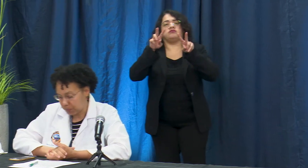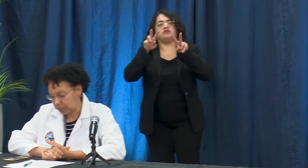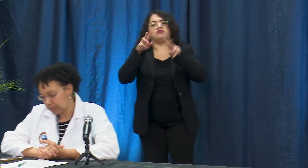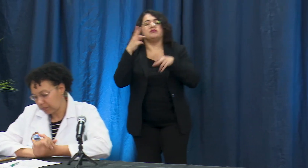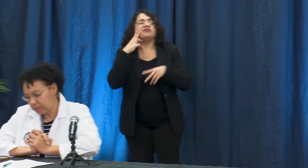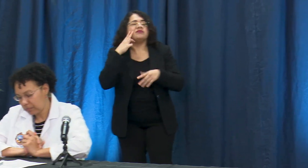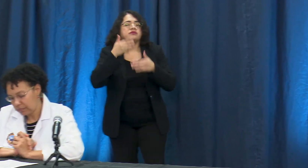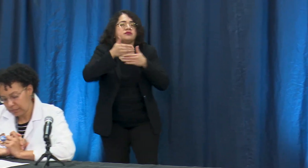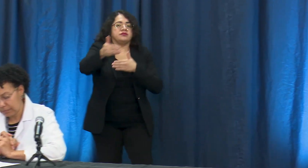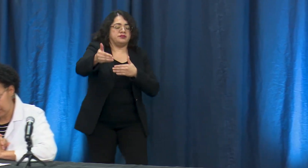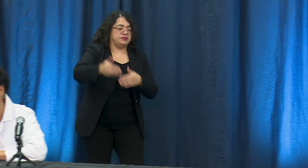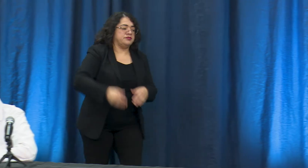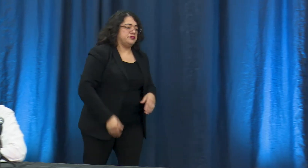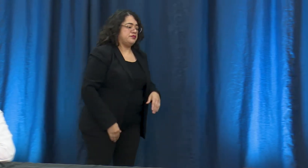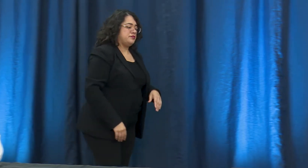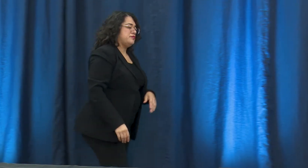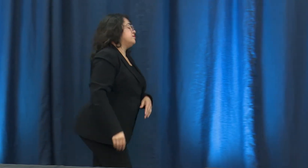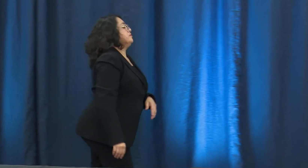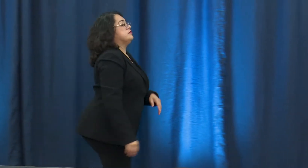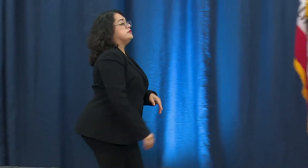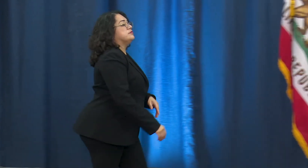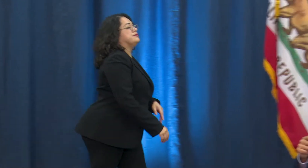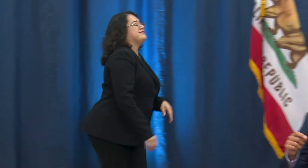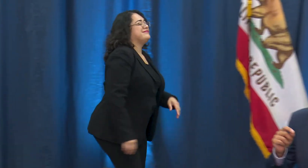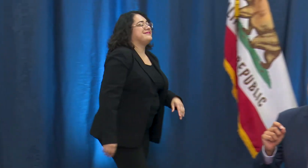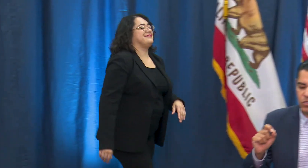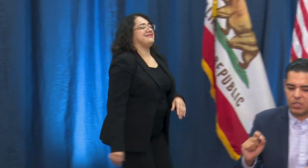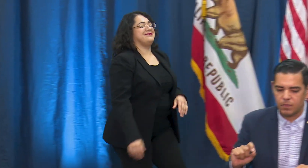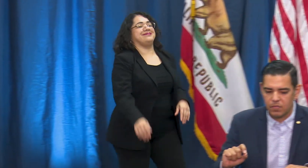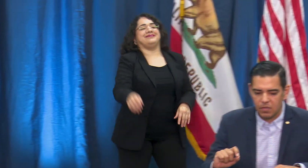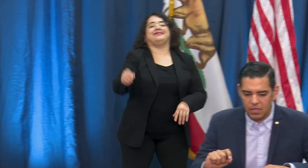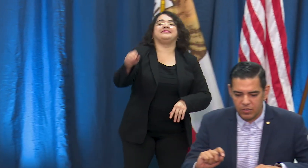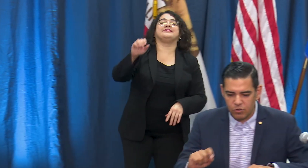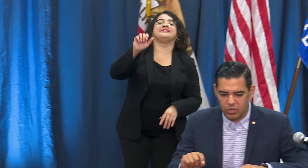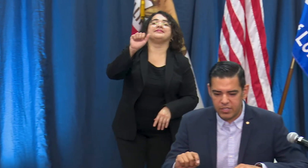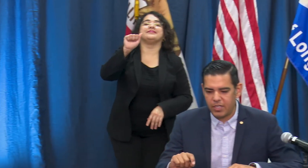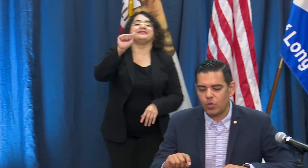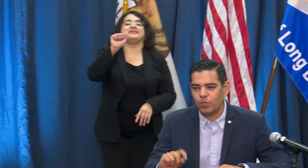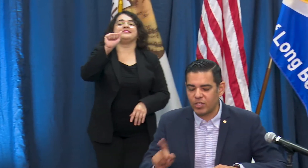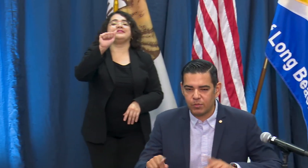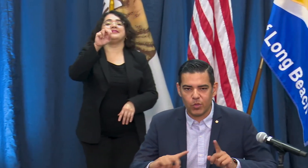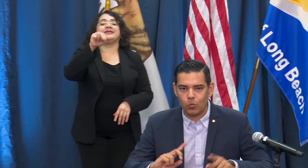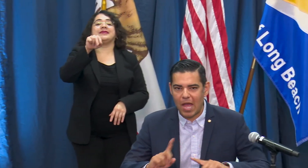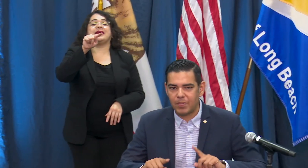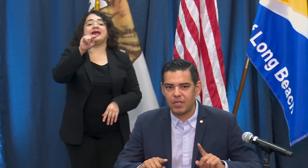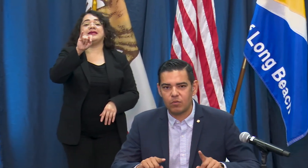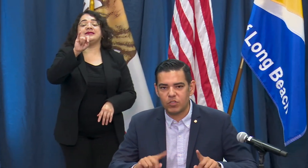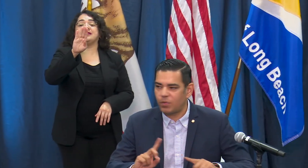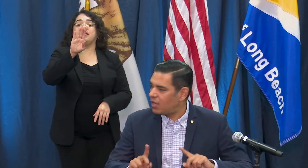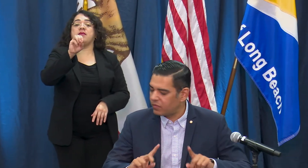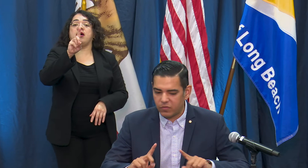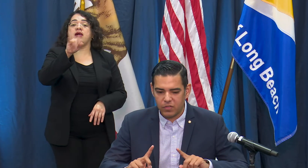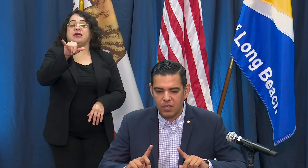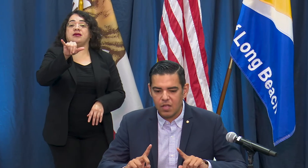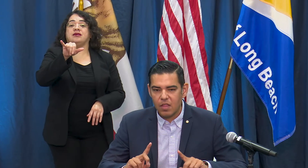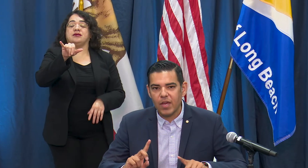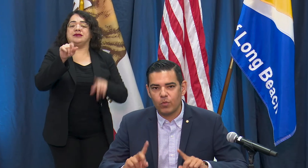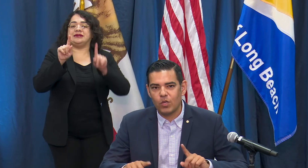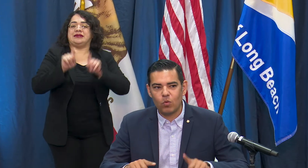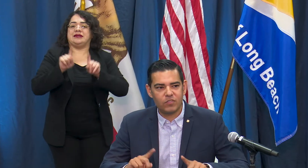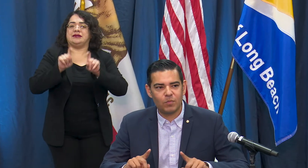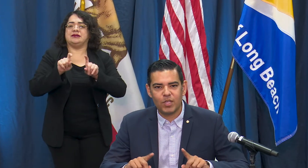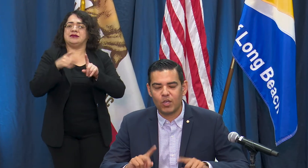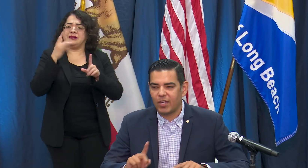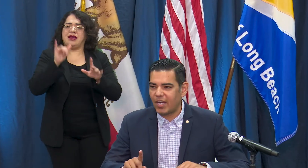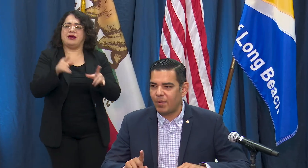the antibody tests is because there's so much uncertainty, particularly with the rapid response, that